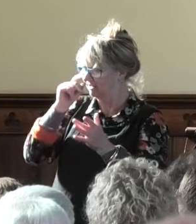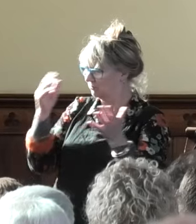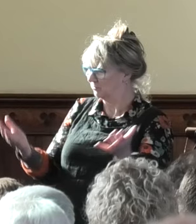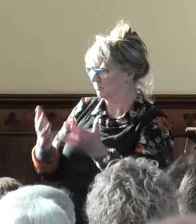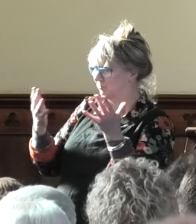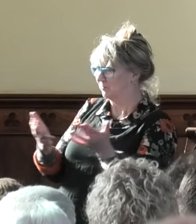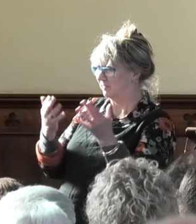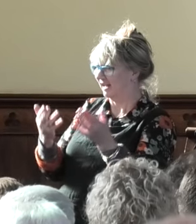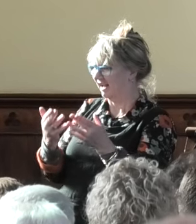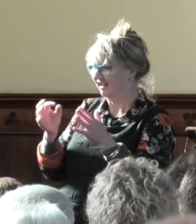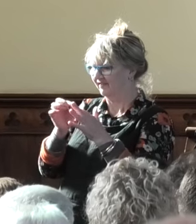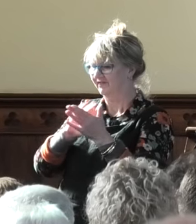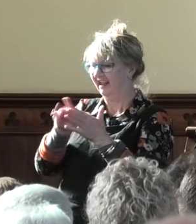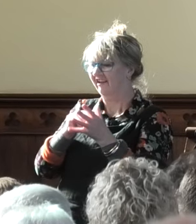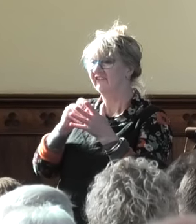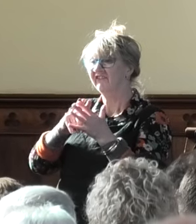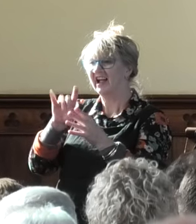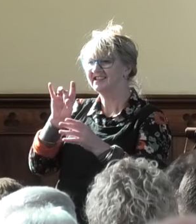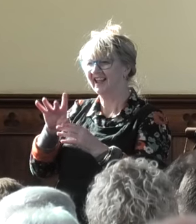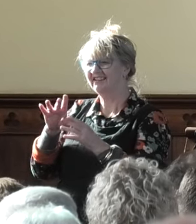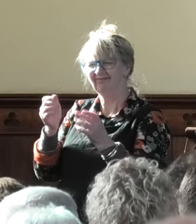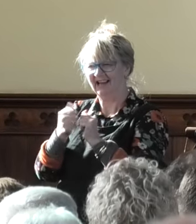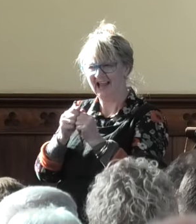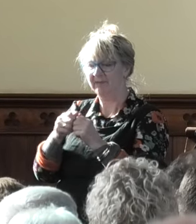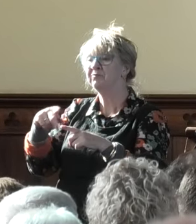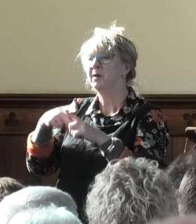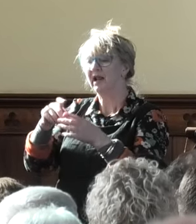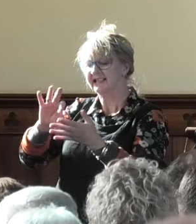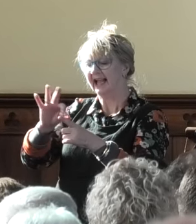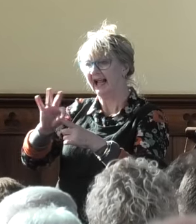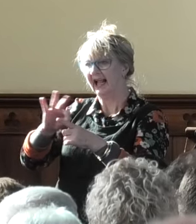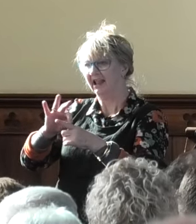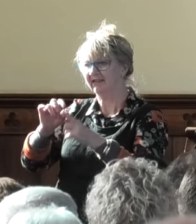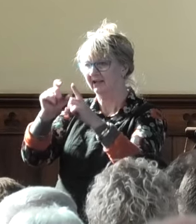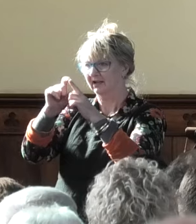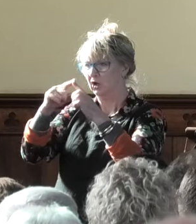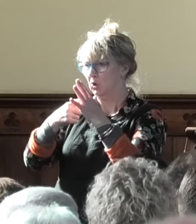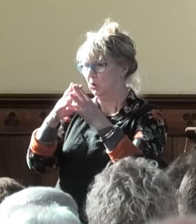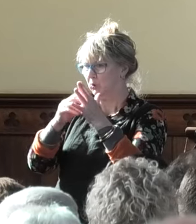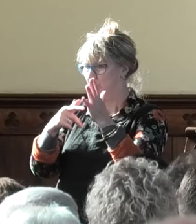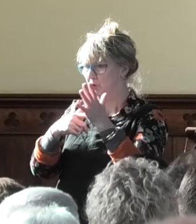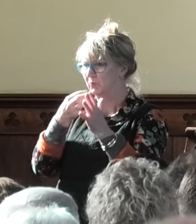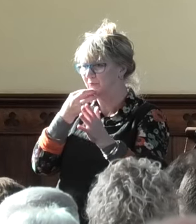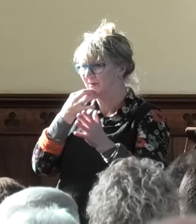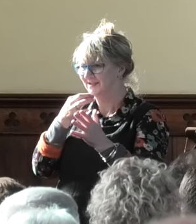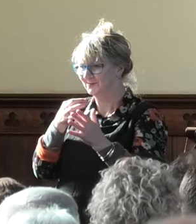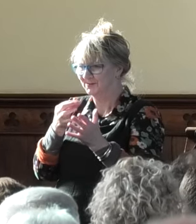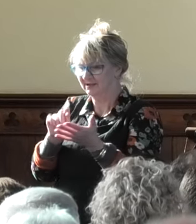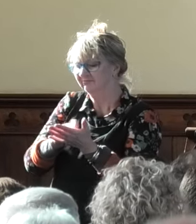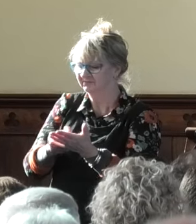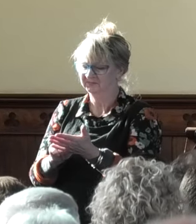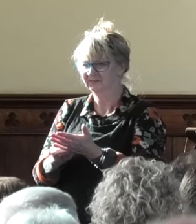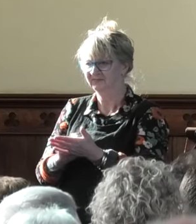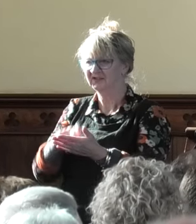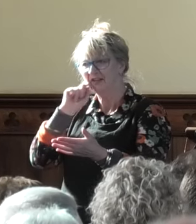10, and they even did some colouring in with the much-loved Derwent colour pencils, which is a little bit of a family thing. We love our Derwent colour